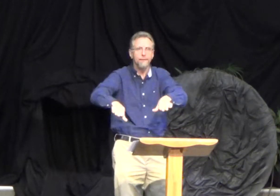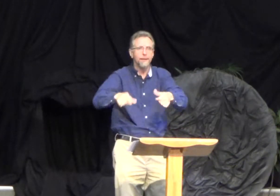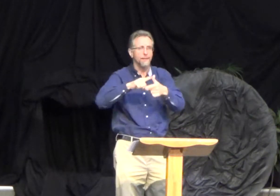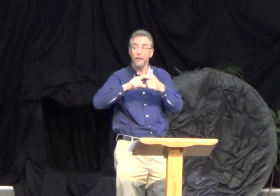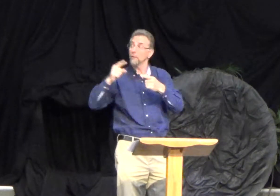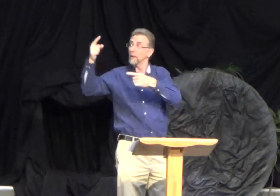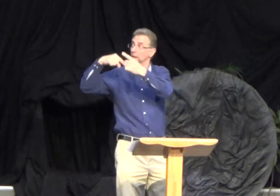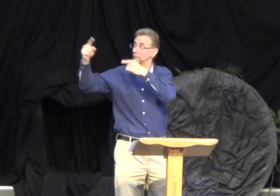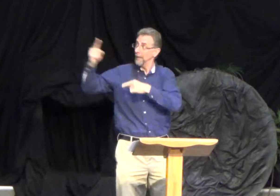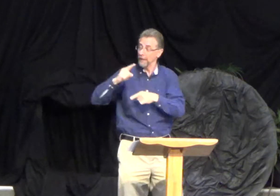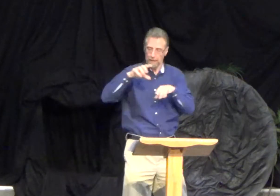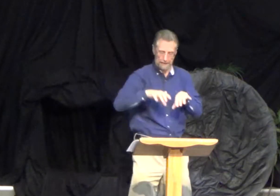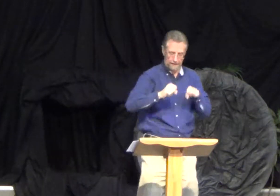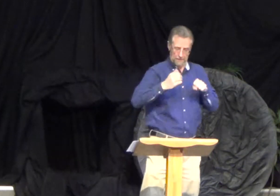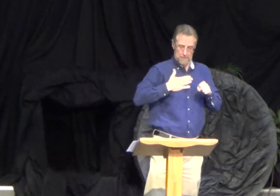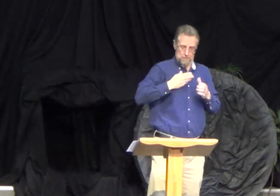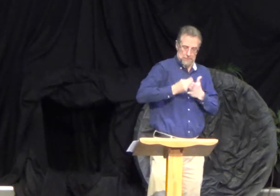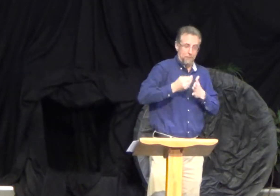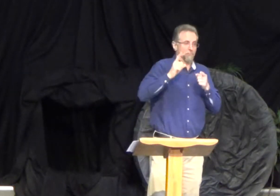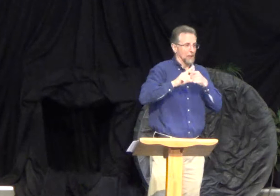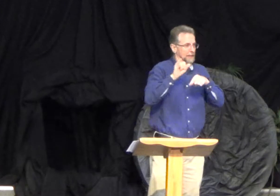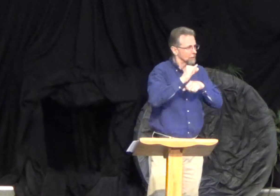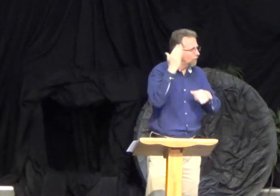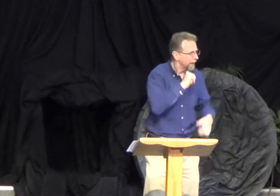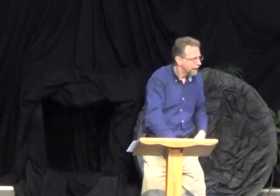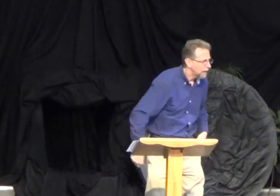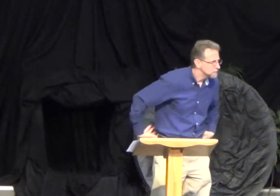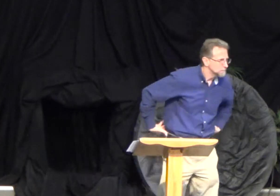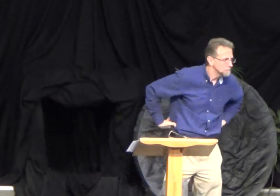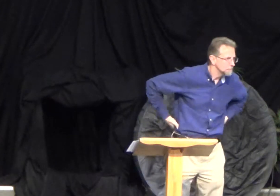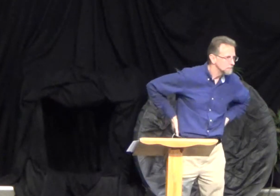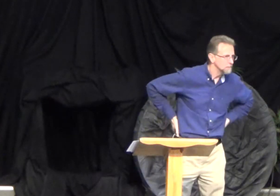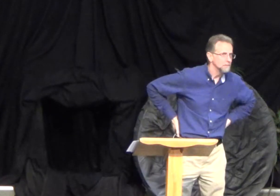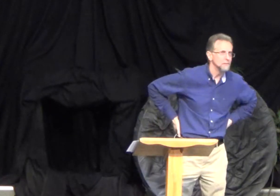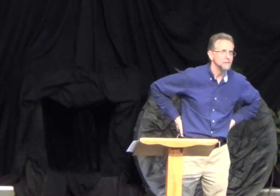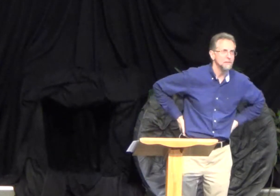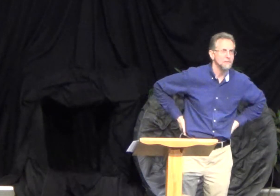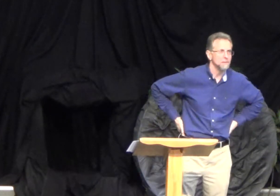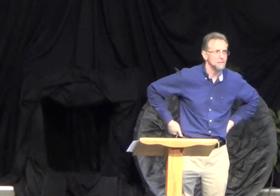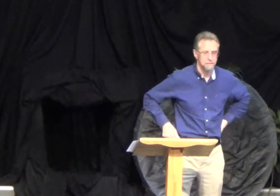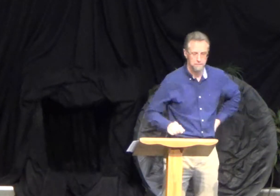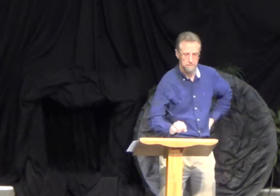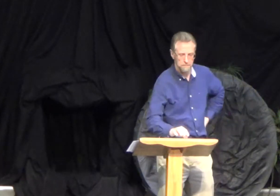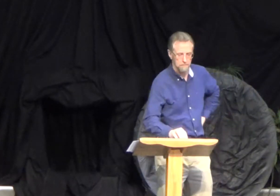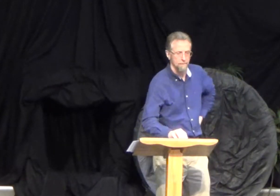the deposit of the bank. Then you came back, you took my money, and there's no interest in it.